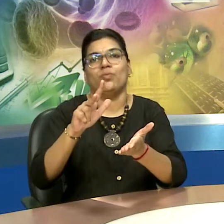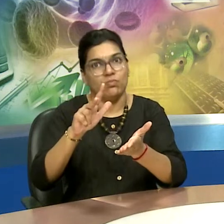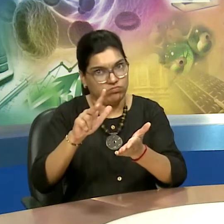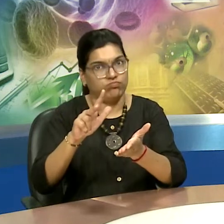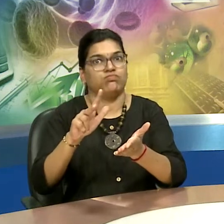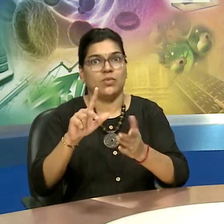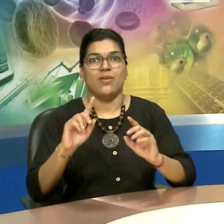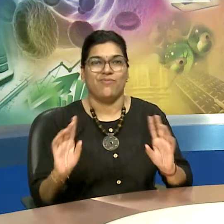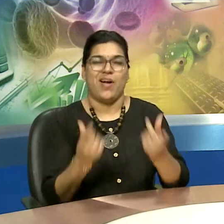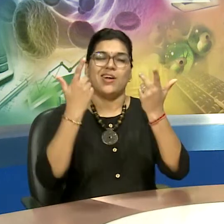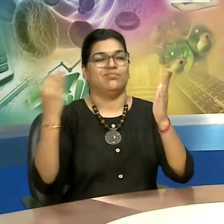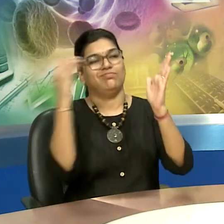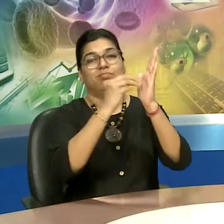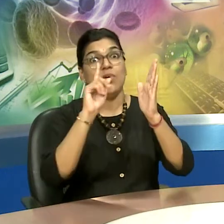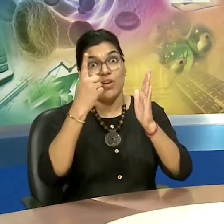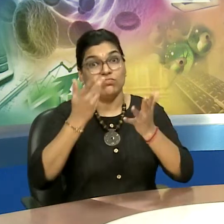of the member